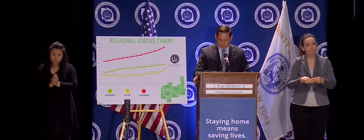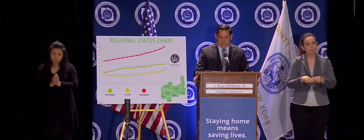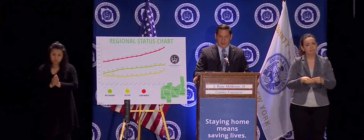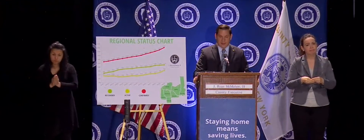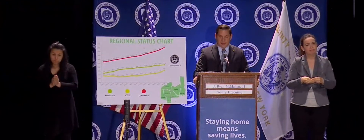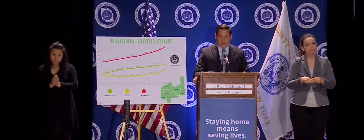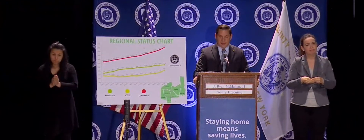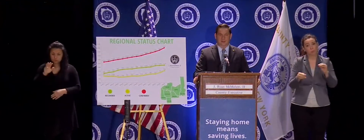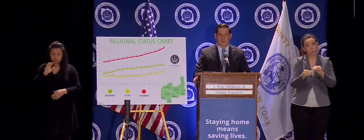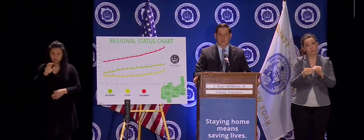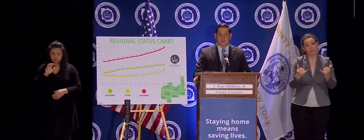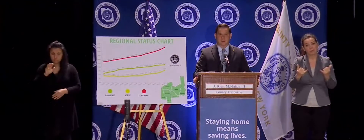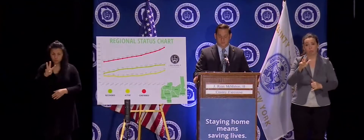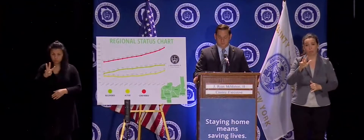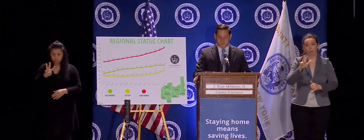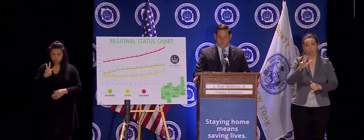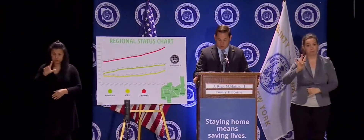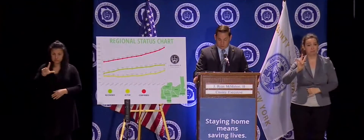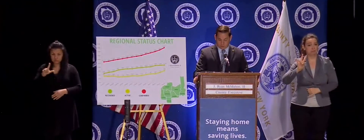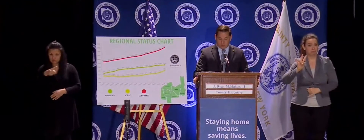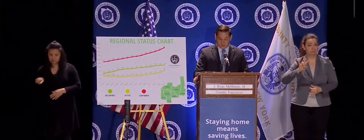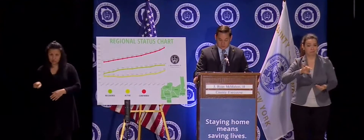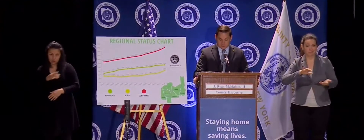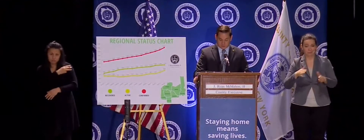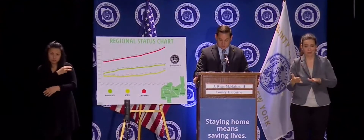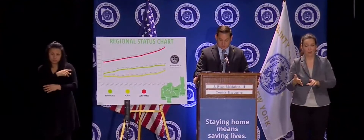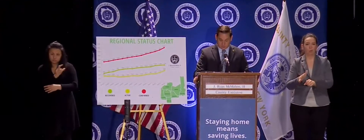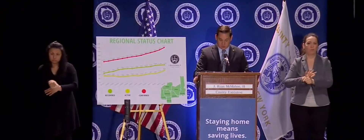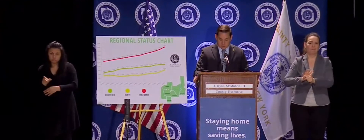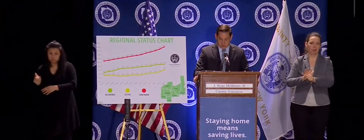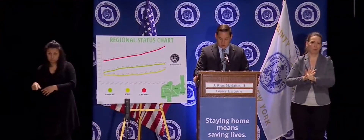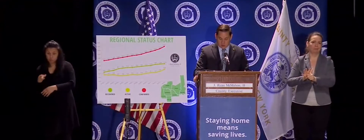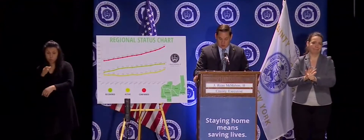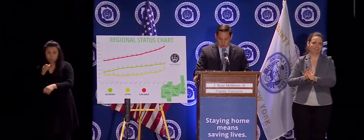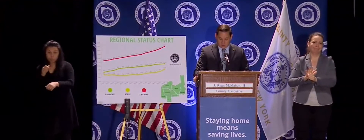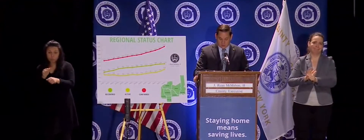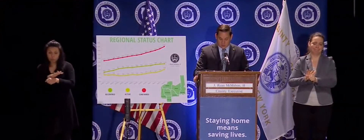who've died to this illness, from this illness.